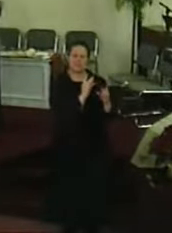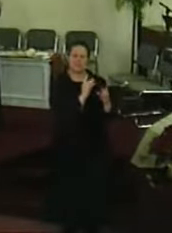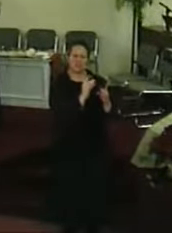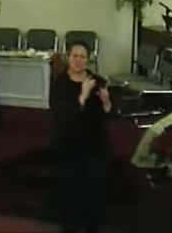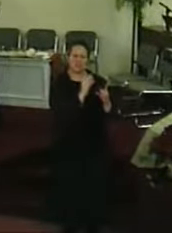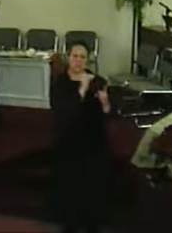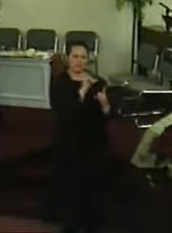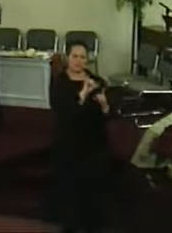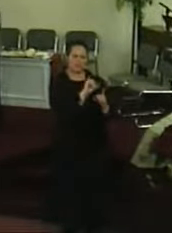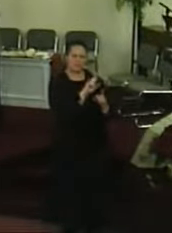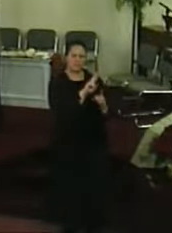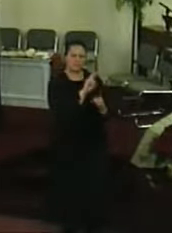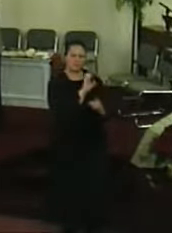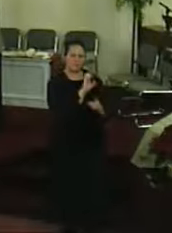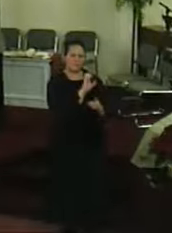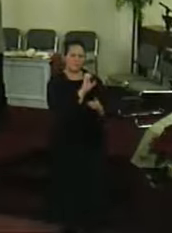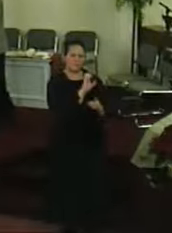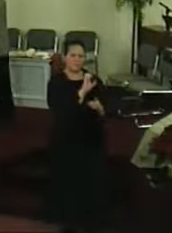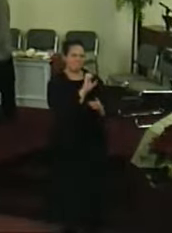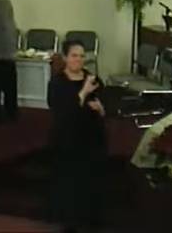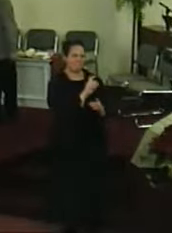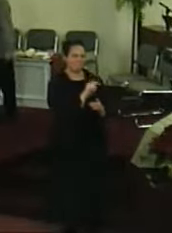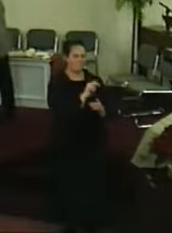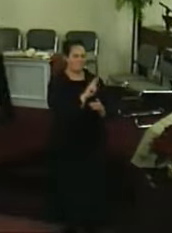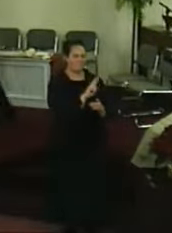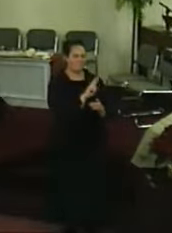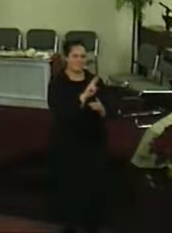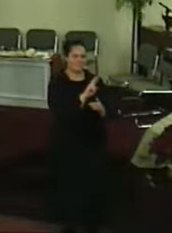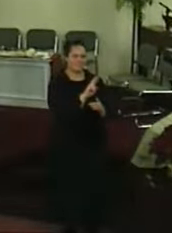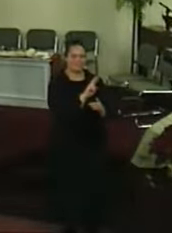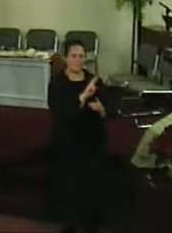tonight. Amen. Praise God.